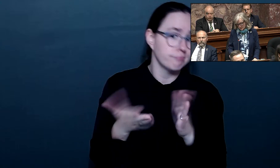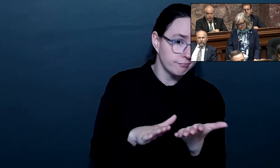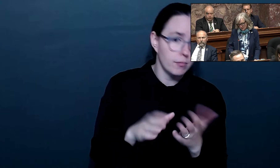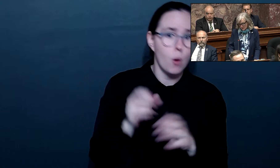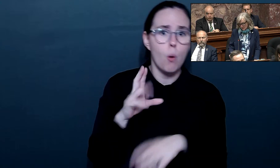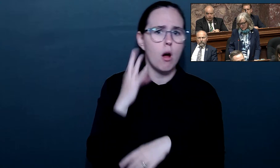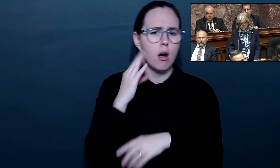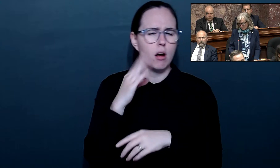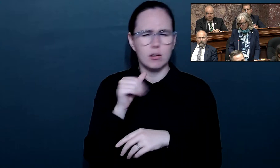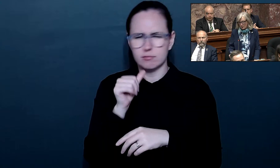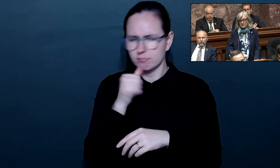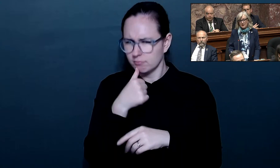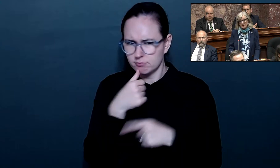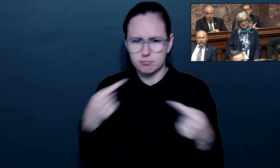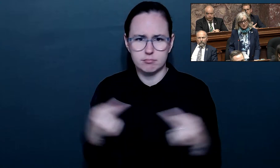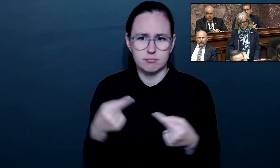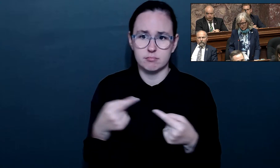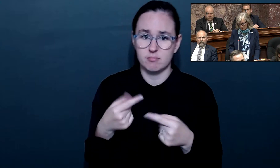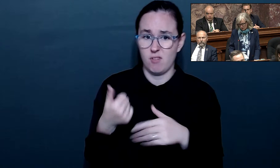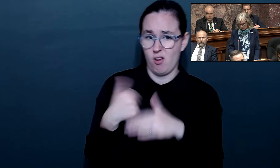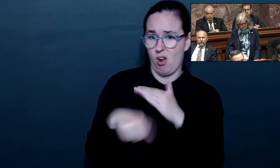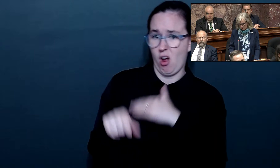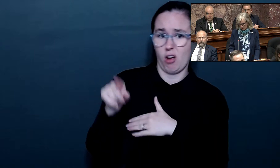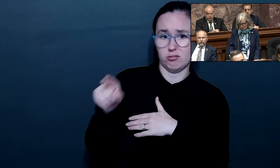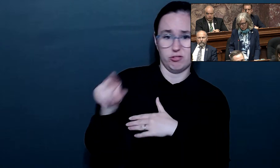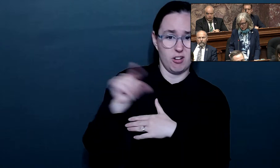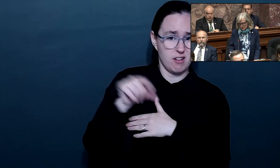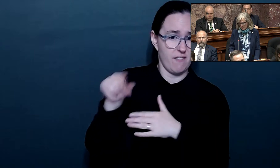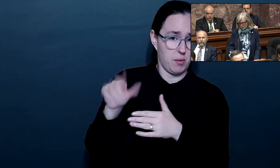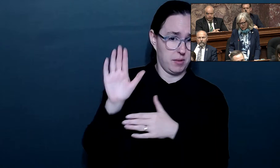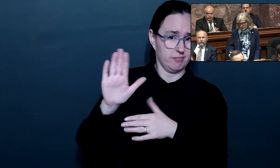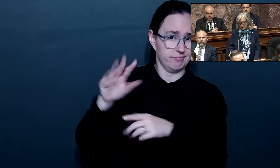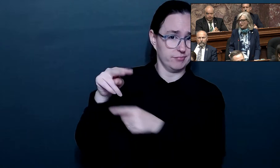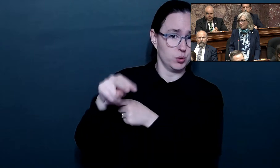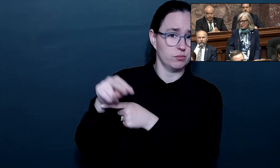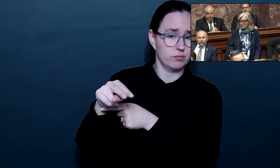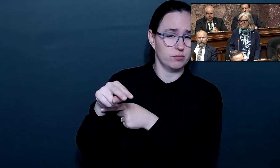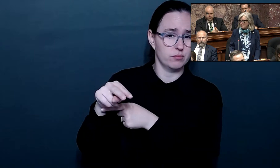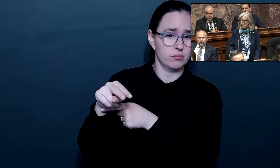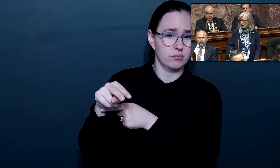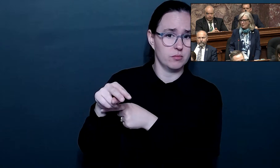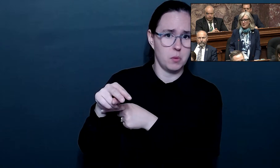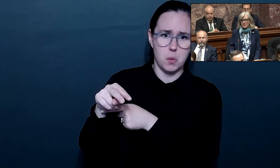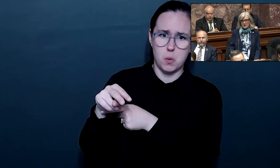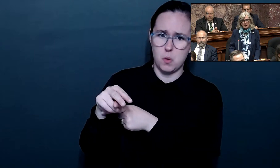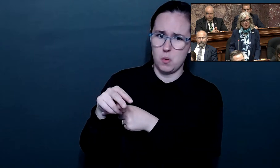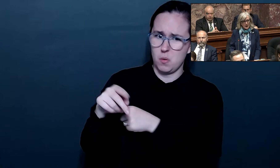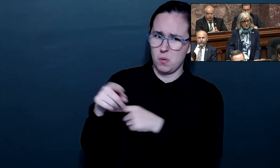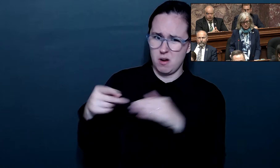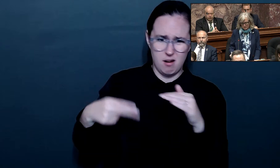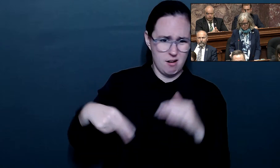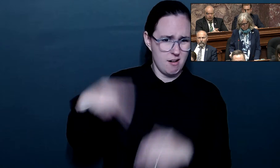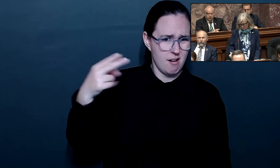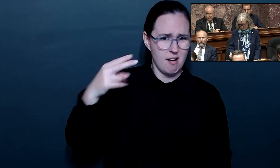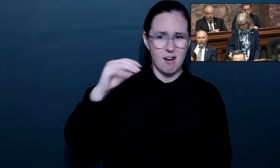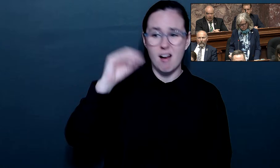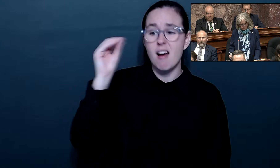those incidences involved Indigenous children, which is tragically a repeating